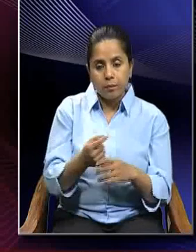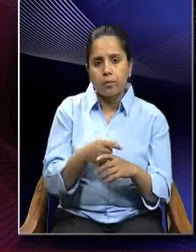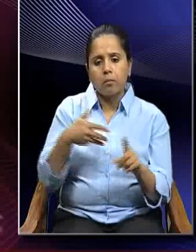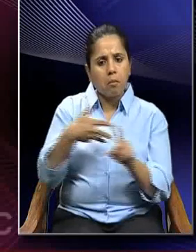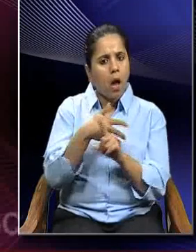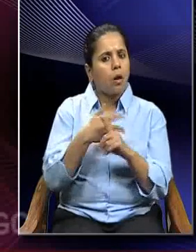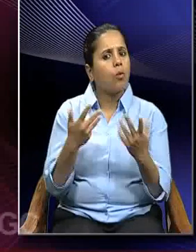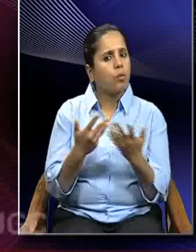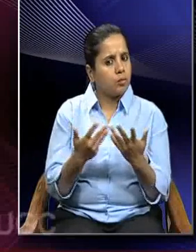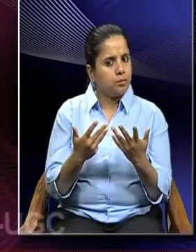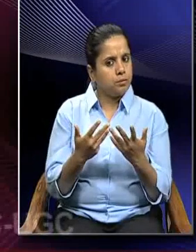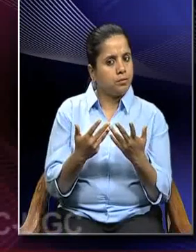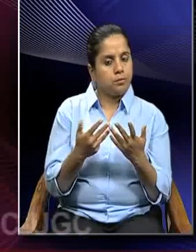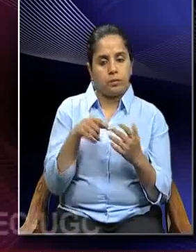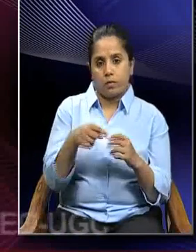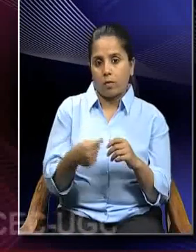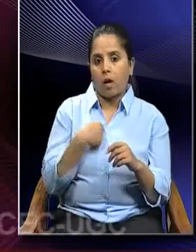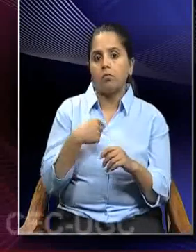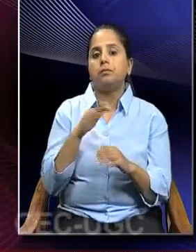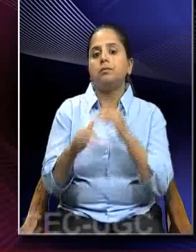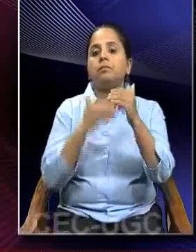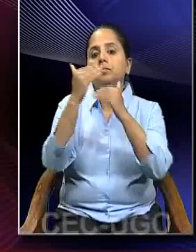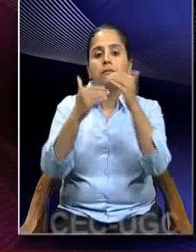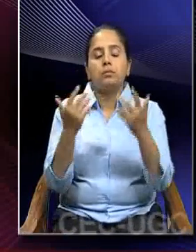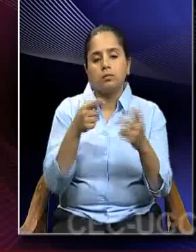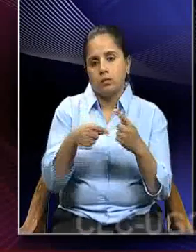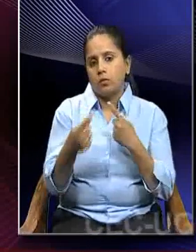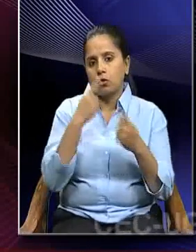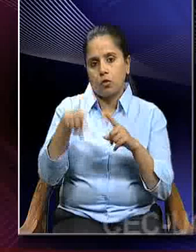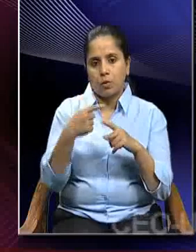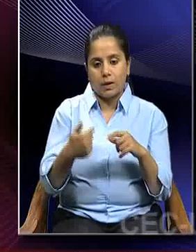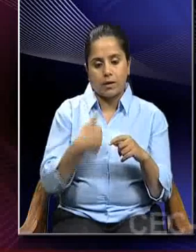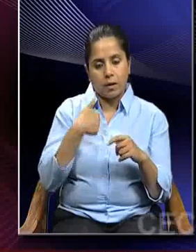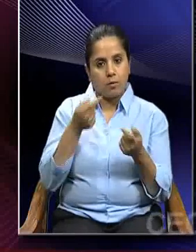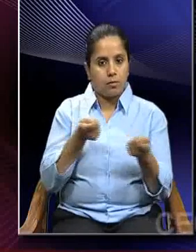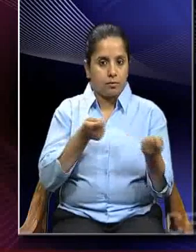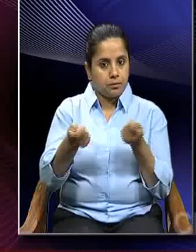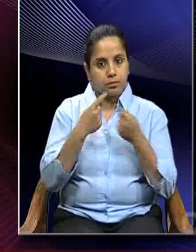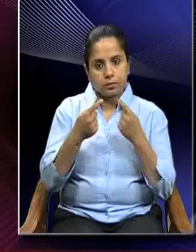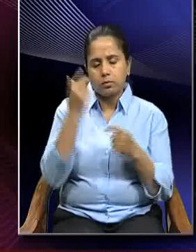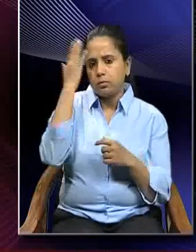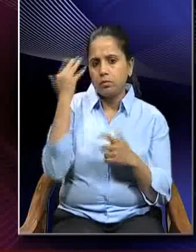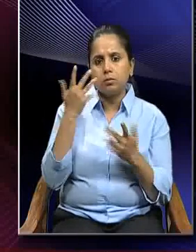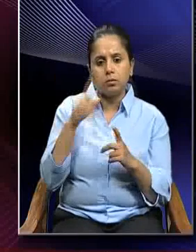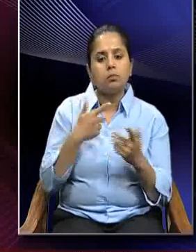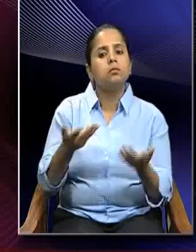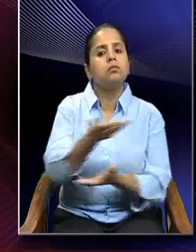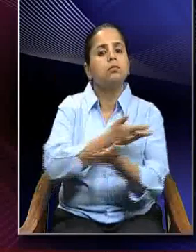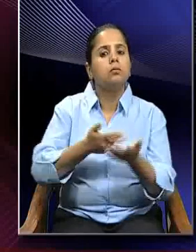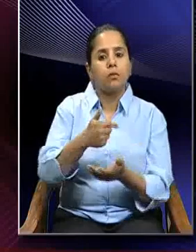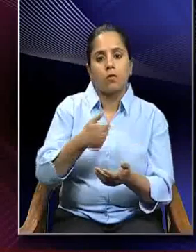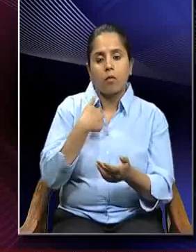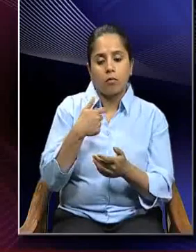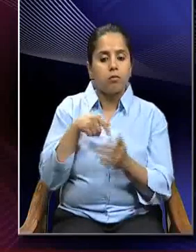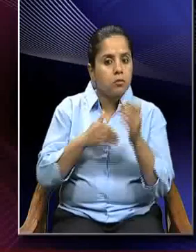background of this self-development. When we talk about self-management, why we have to discuss about the